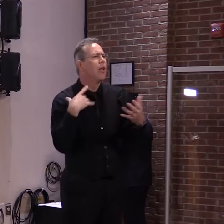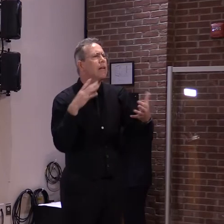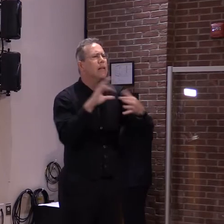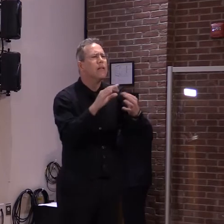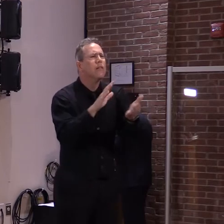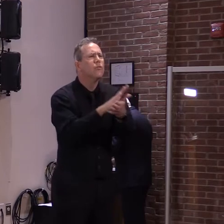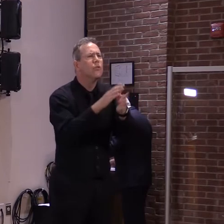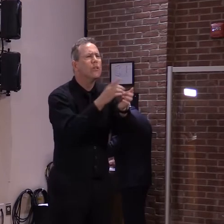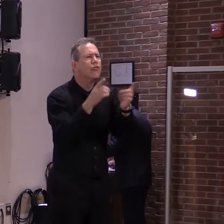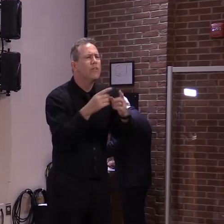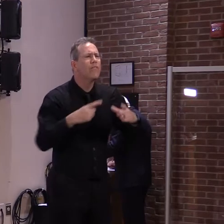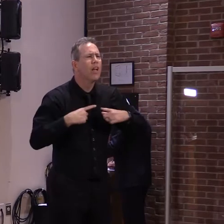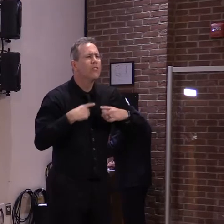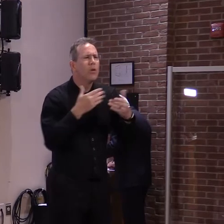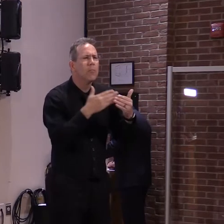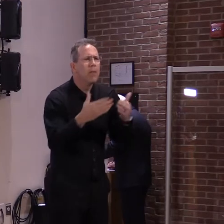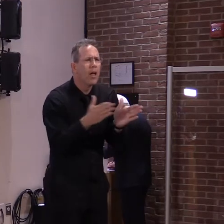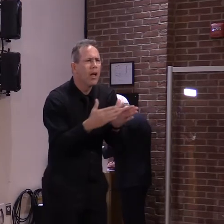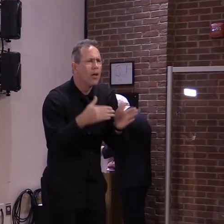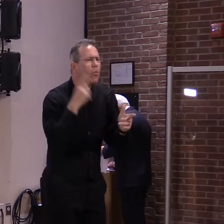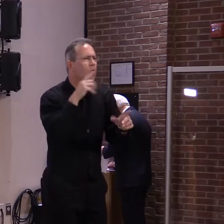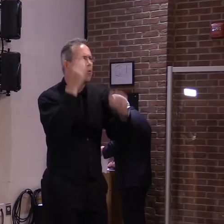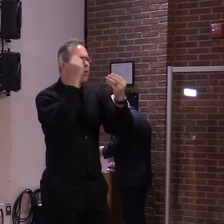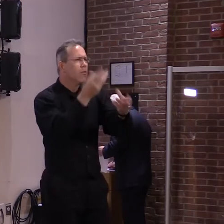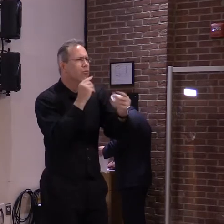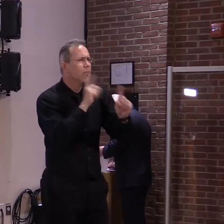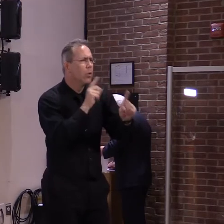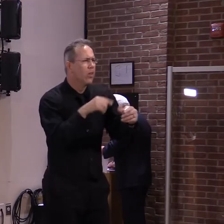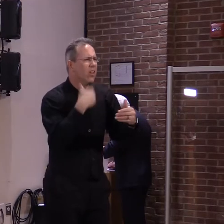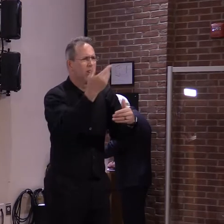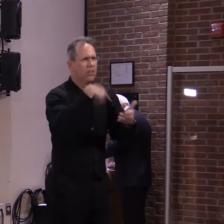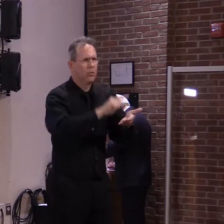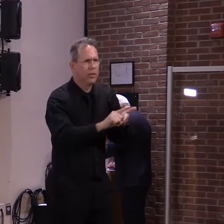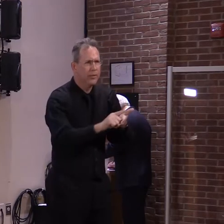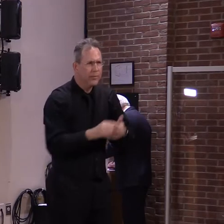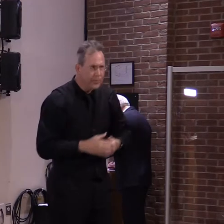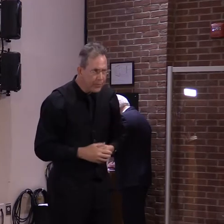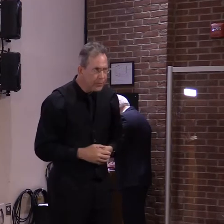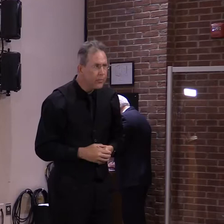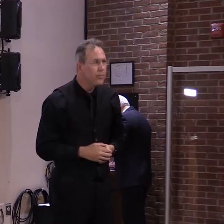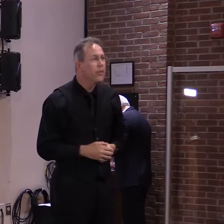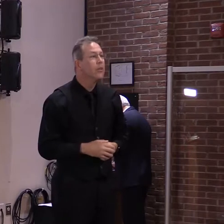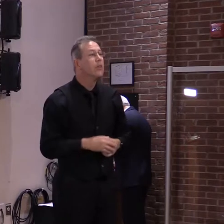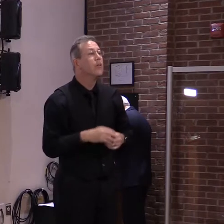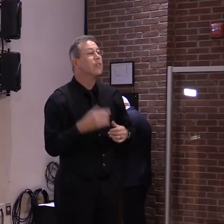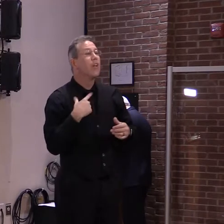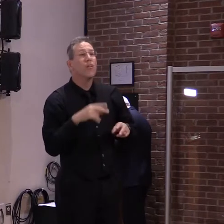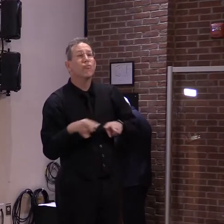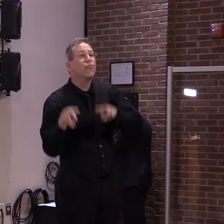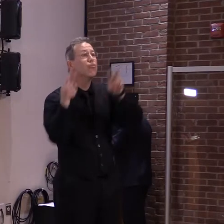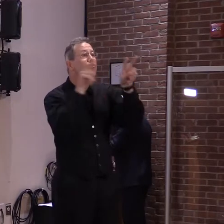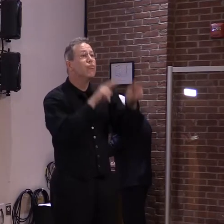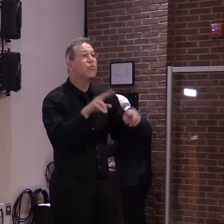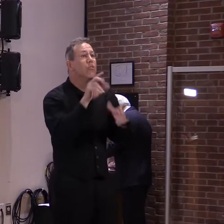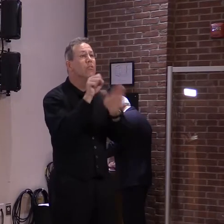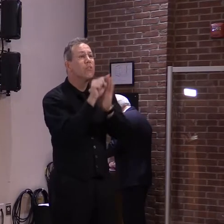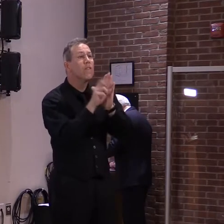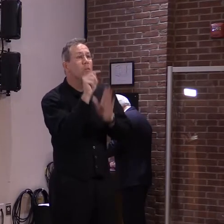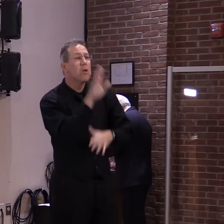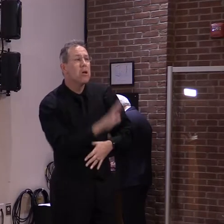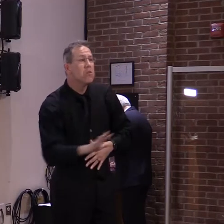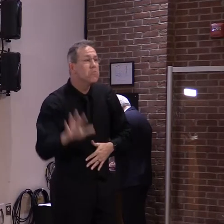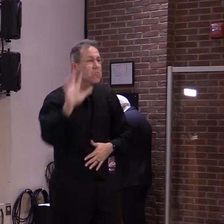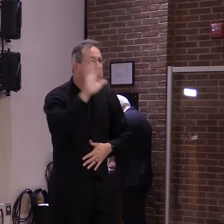April's survey data next week. Looking across the state, however, it is very clear there's a very positive trend towards